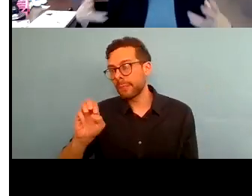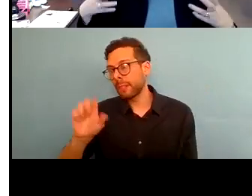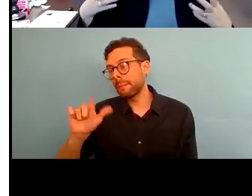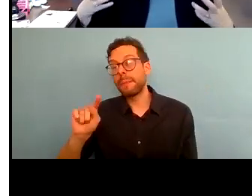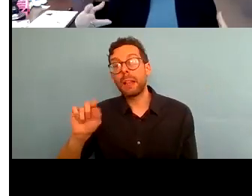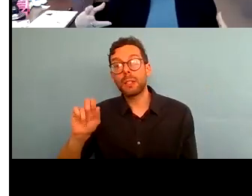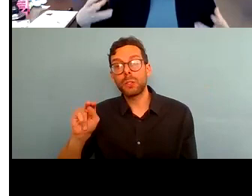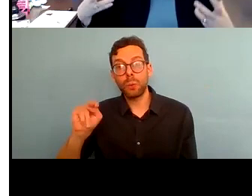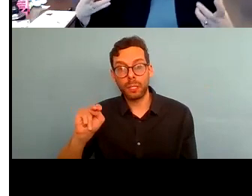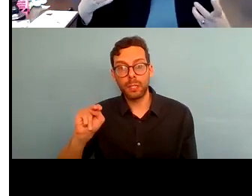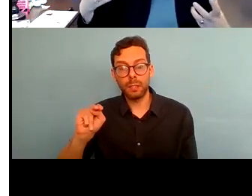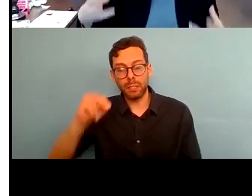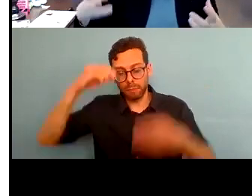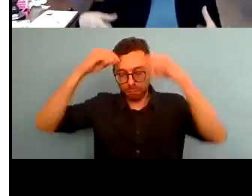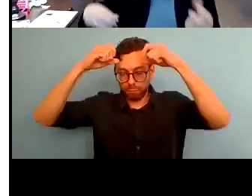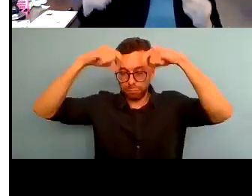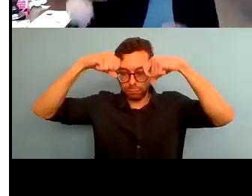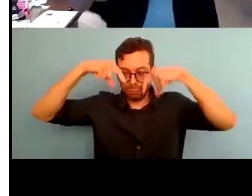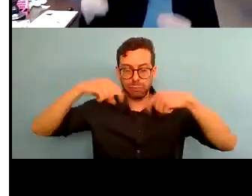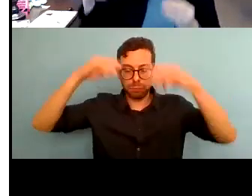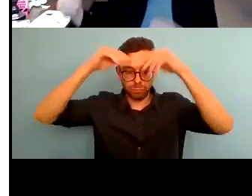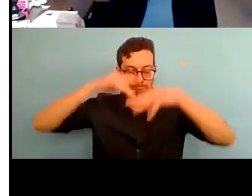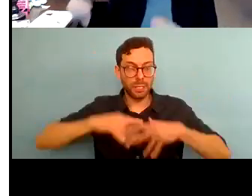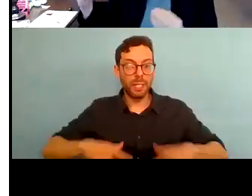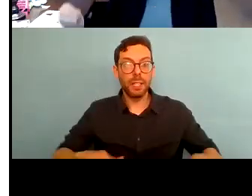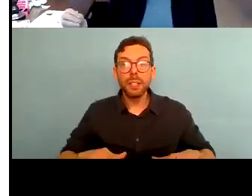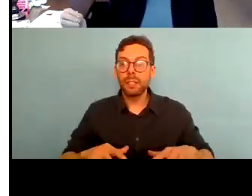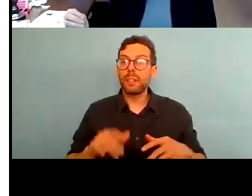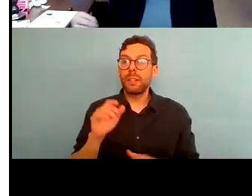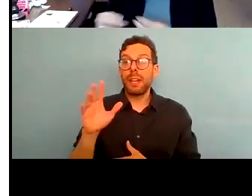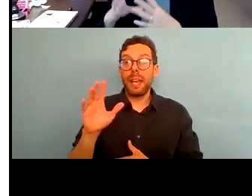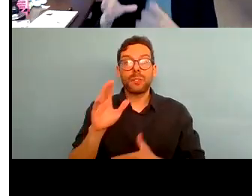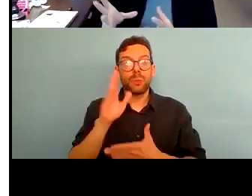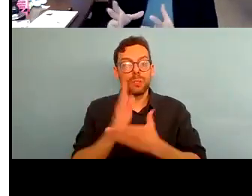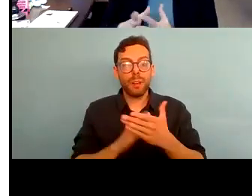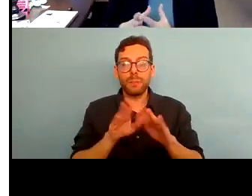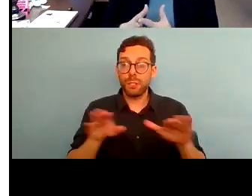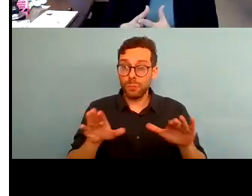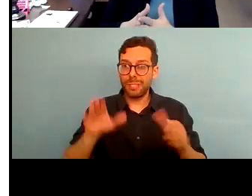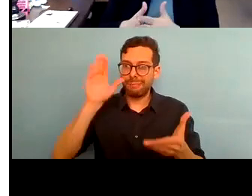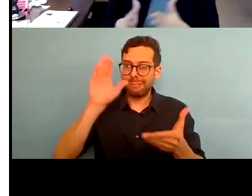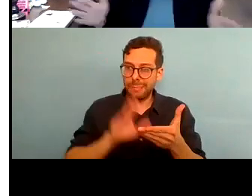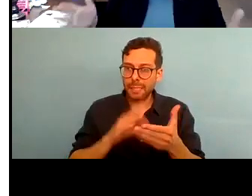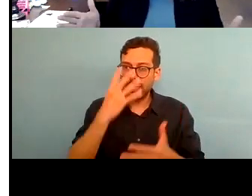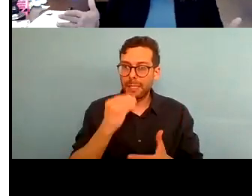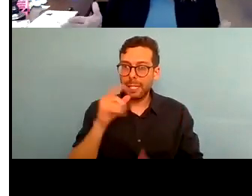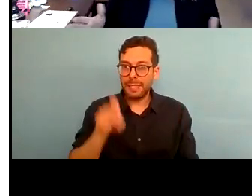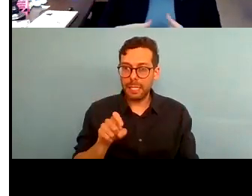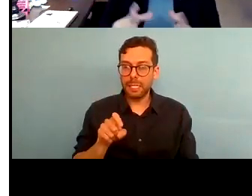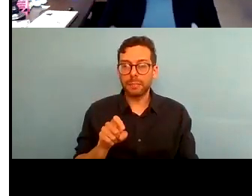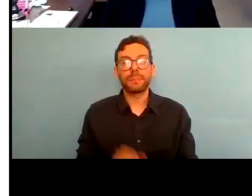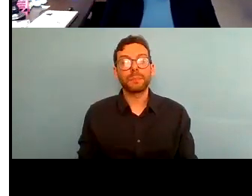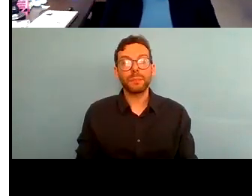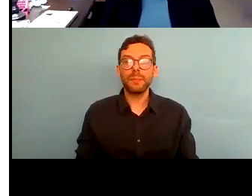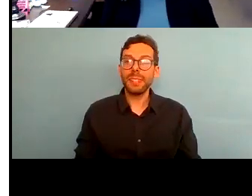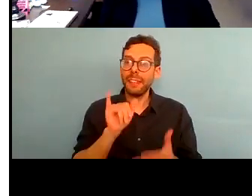spectrum who require or have a decreased sleep need physiologically. But again, that is kind of the last resort. So those